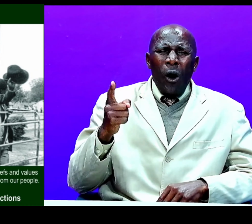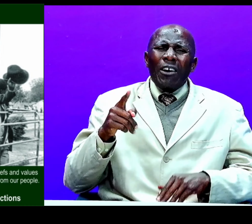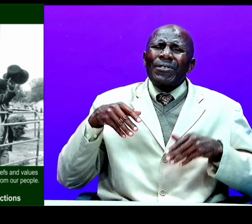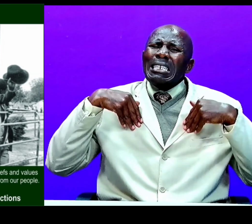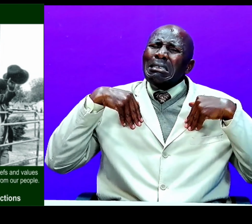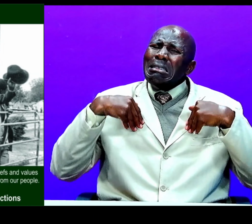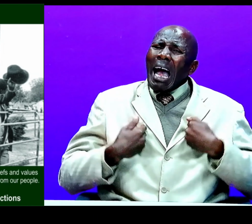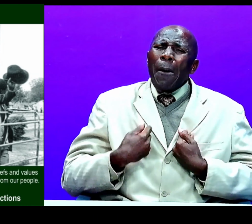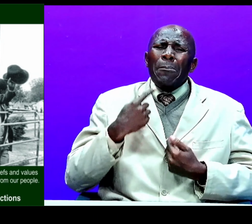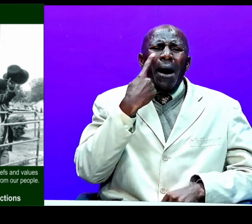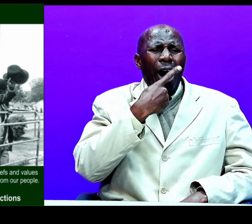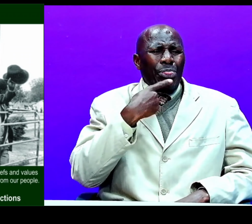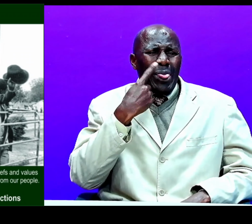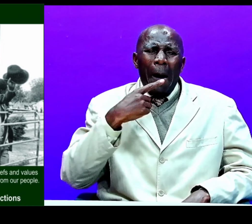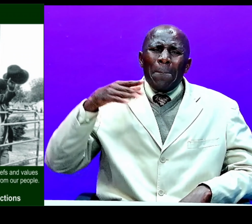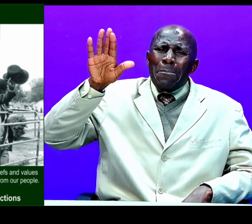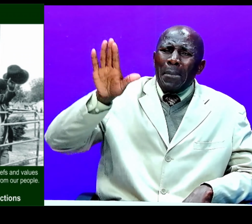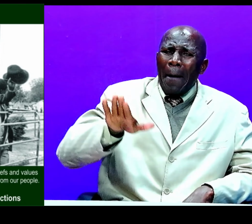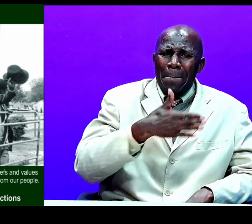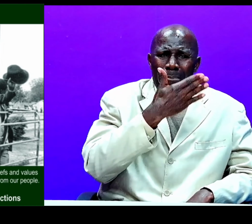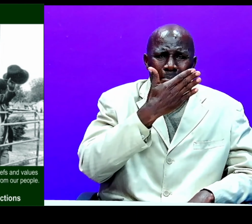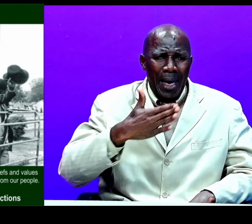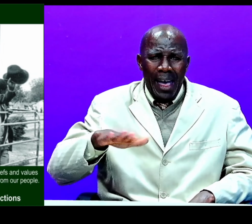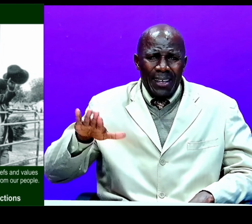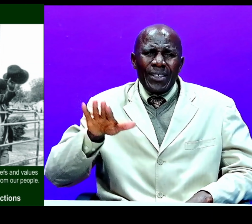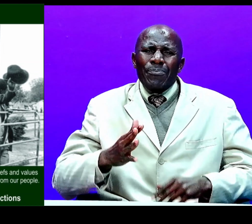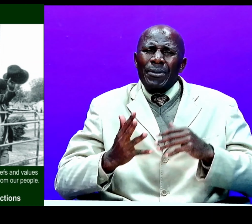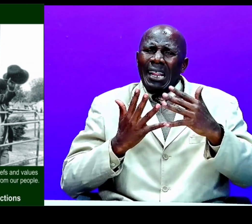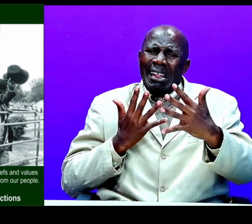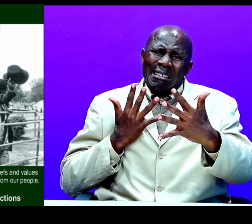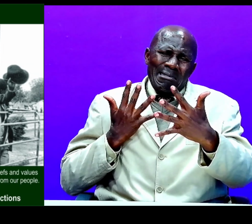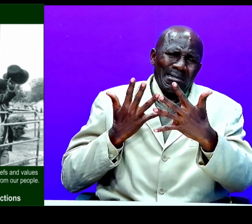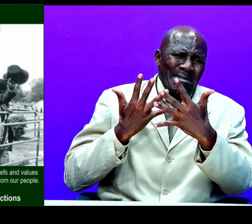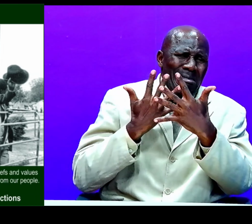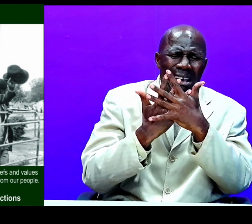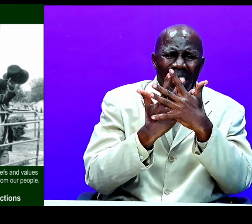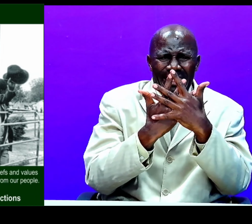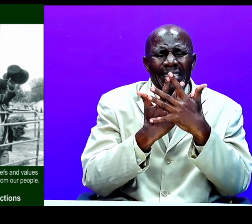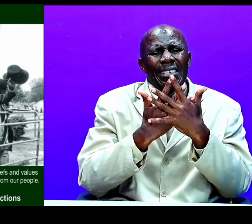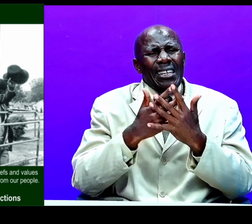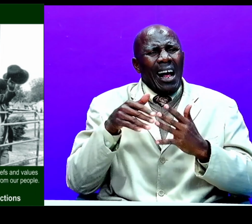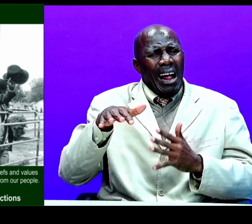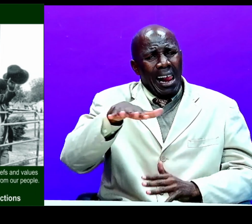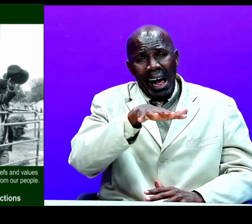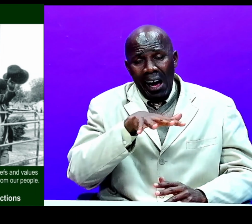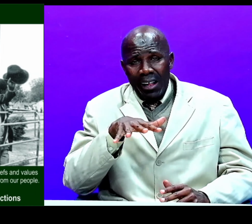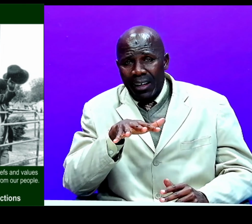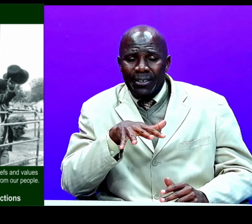grounds, the spirits of resistance thrived outside.